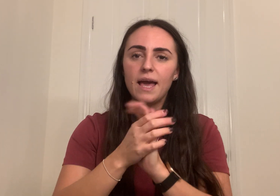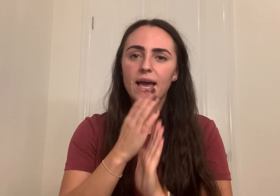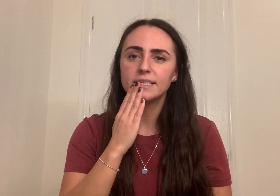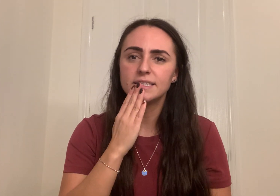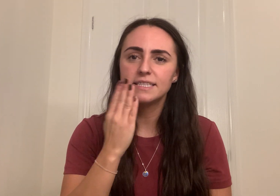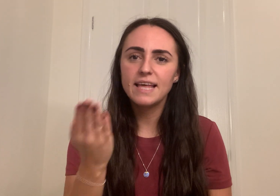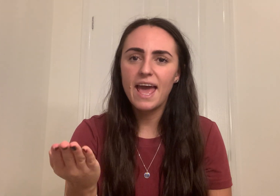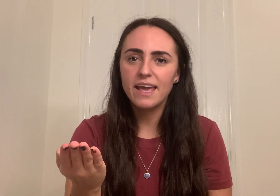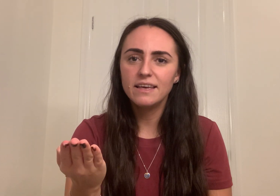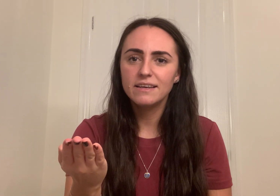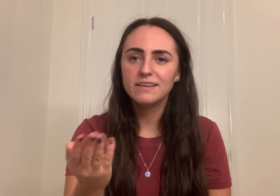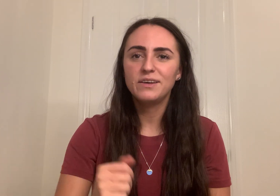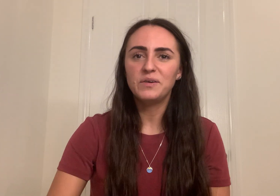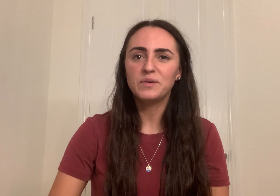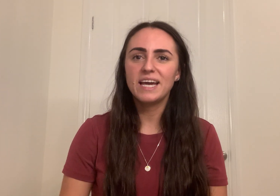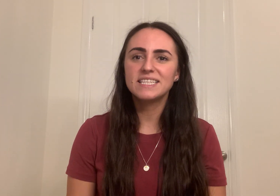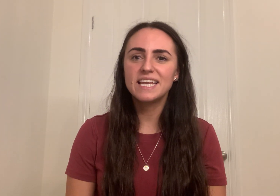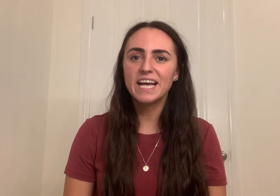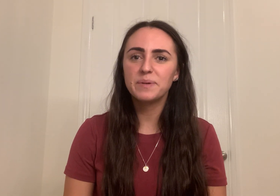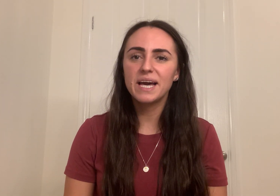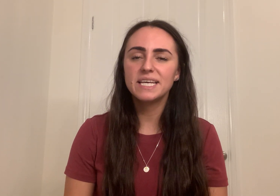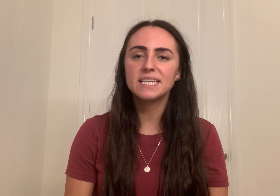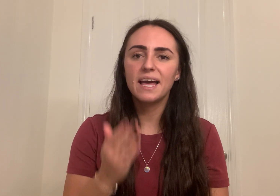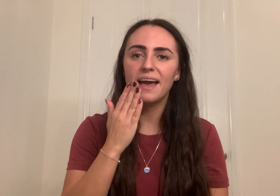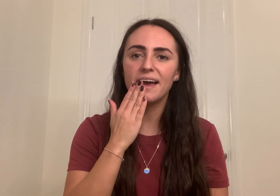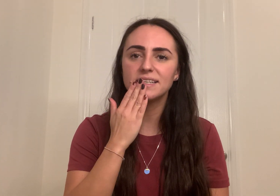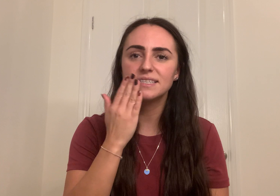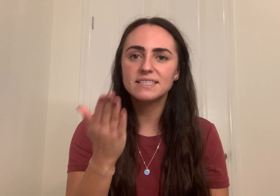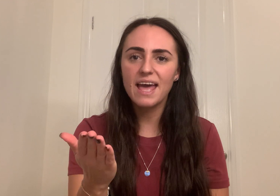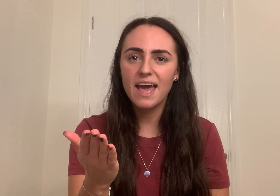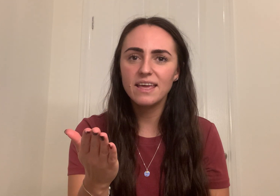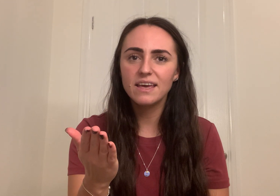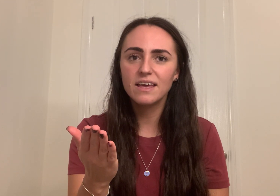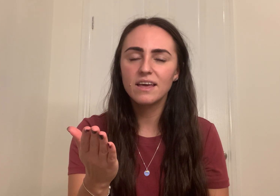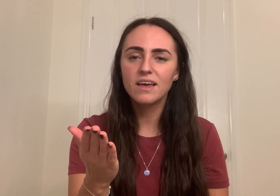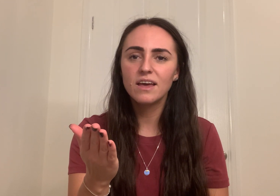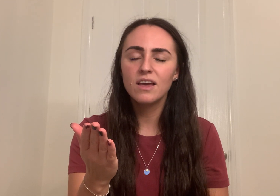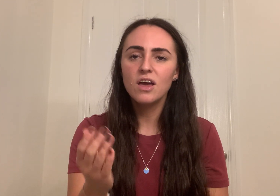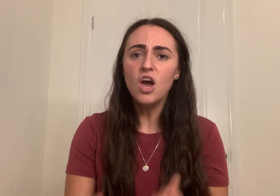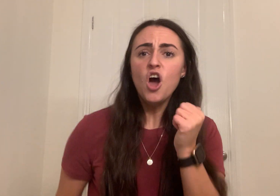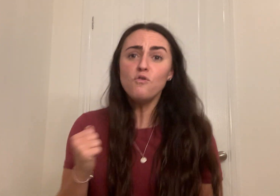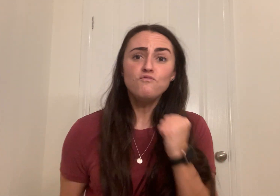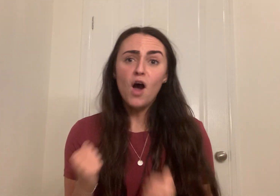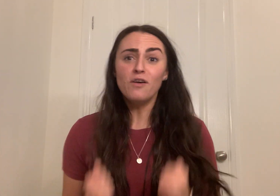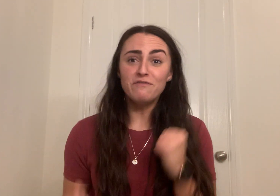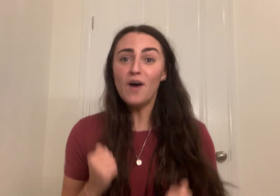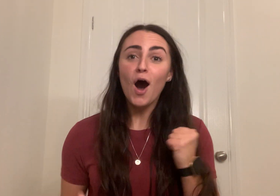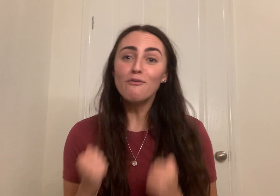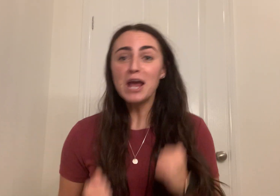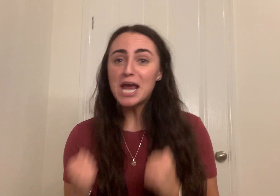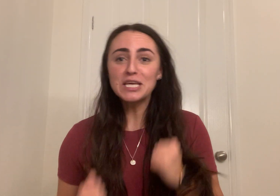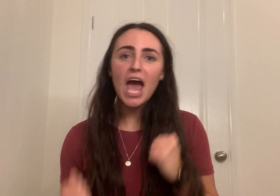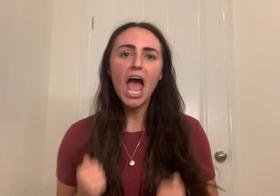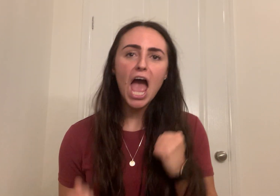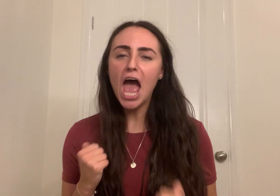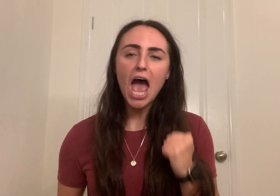and say, okay, so the next part is, and say, run for it,